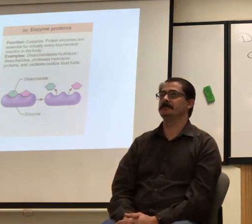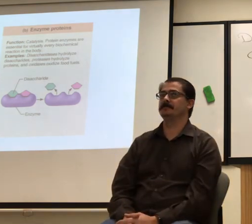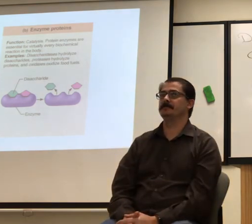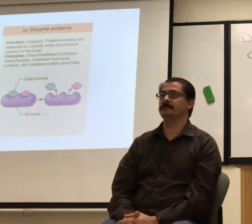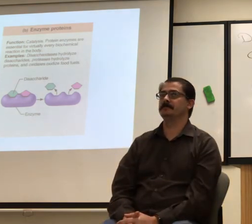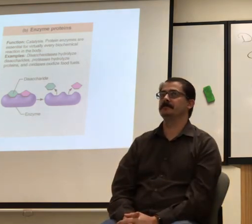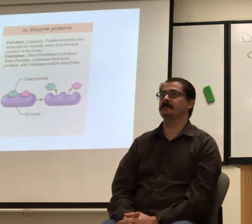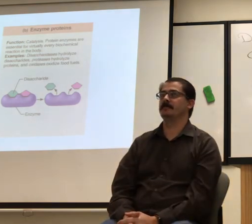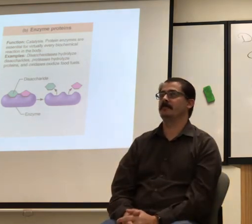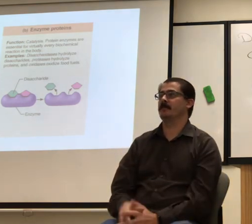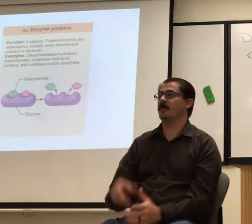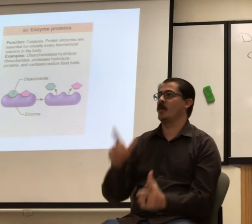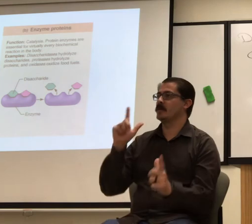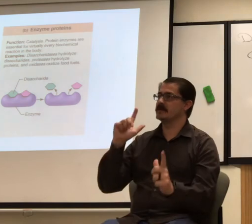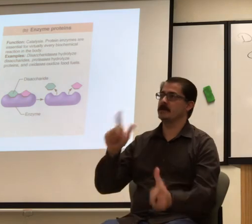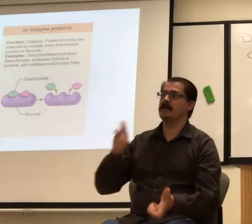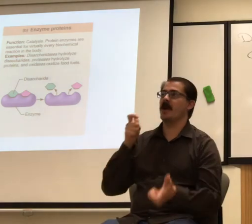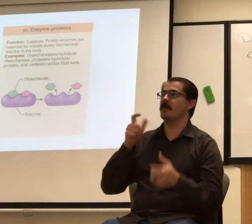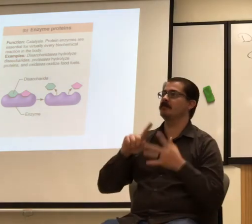Speed up